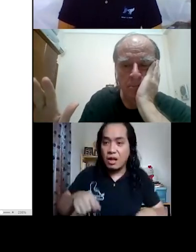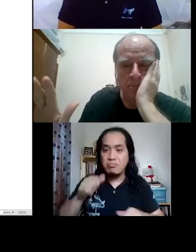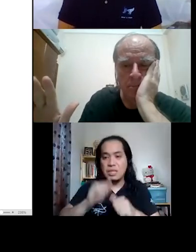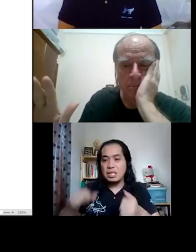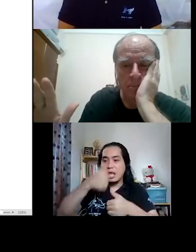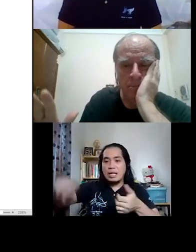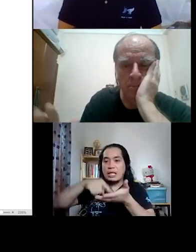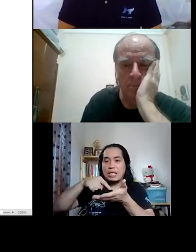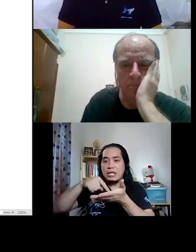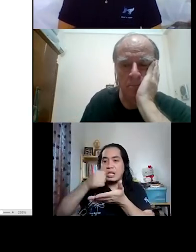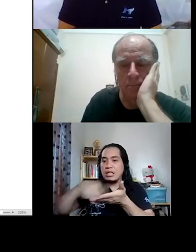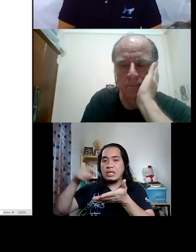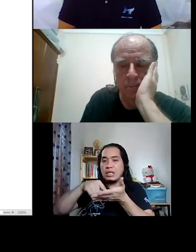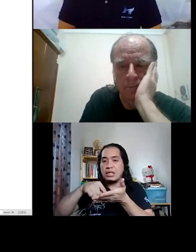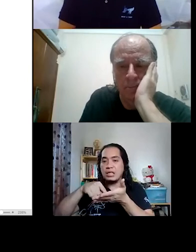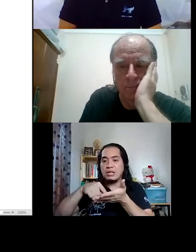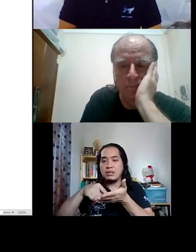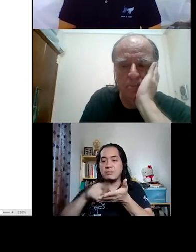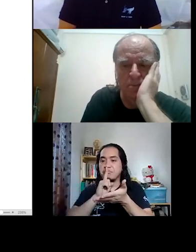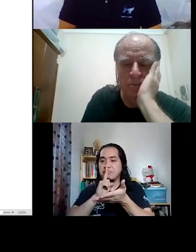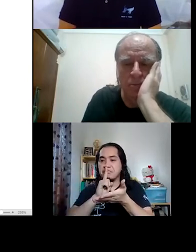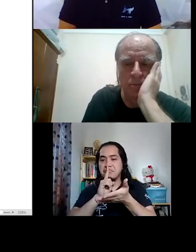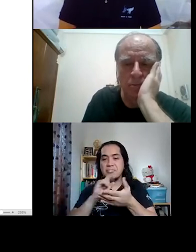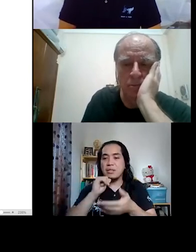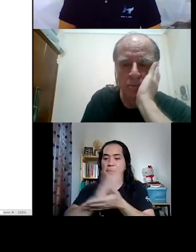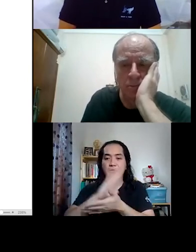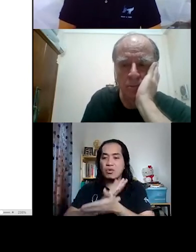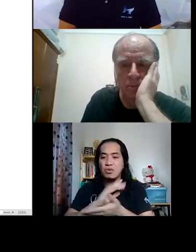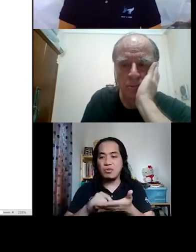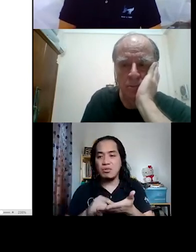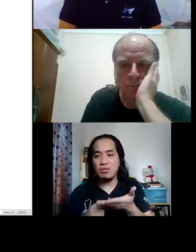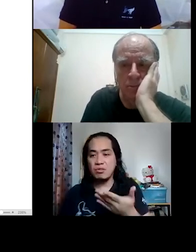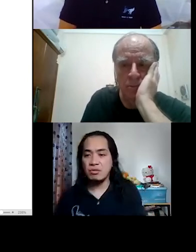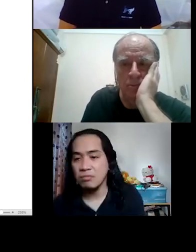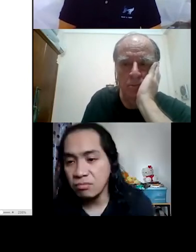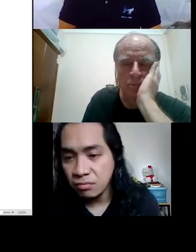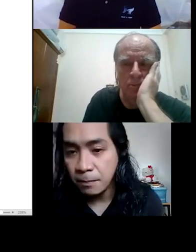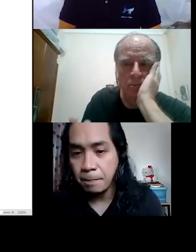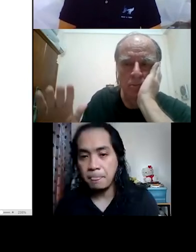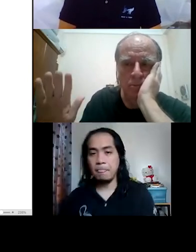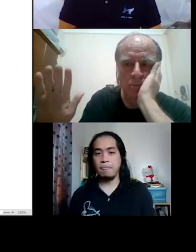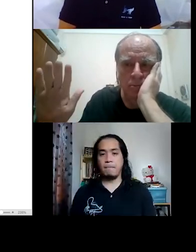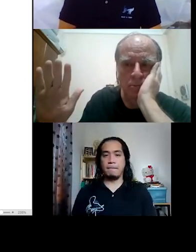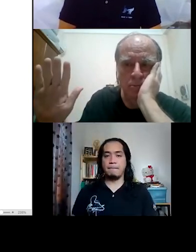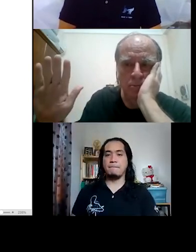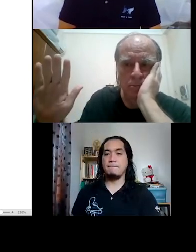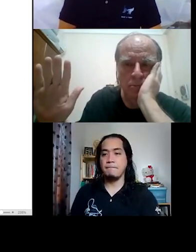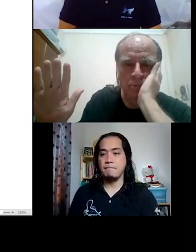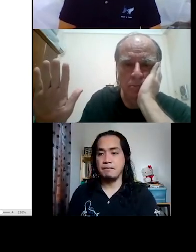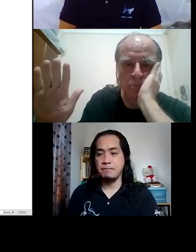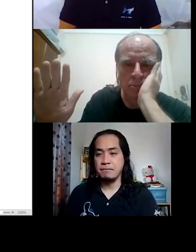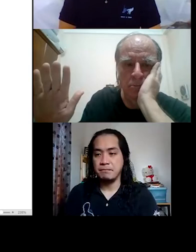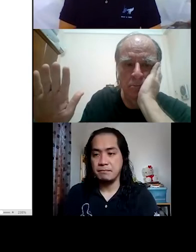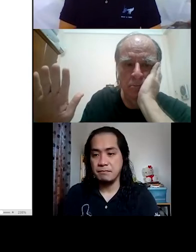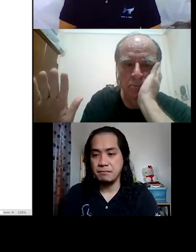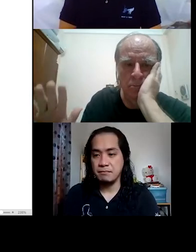Because if we use the right with the surface, it implies a piece of paper. It doesn't say board. You have